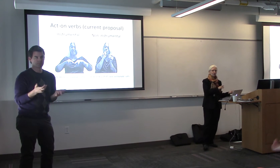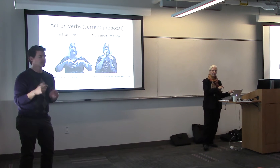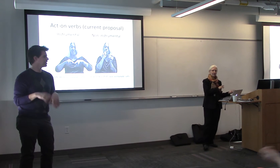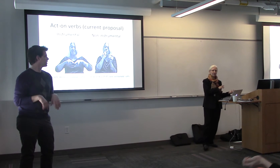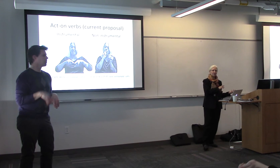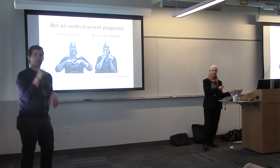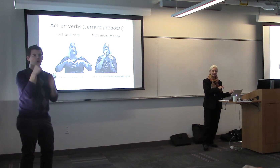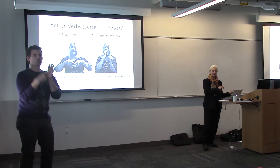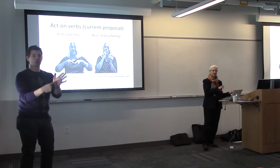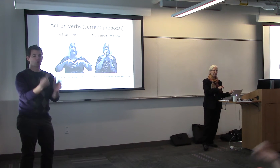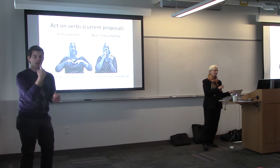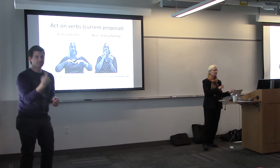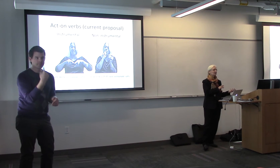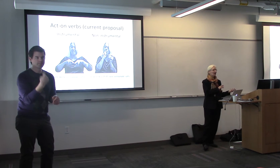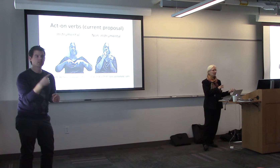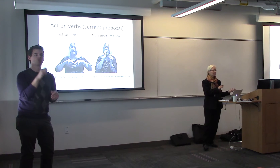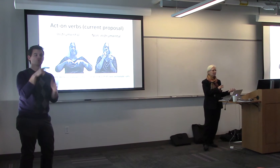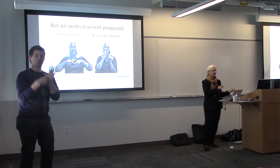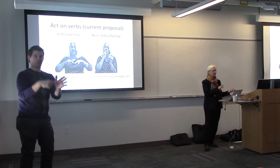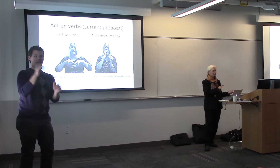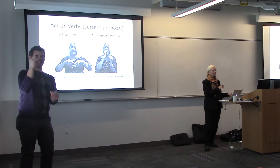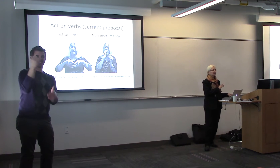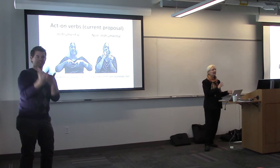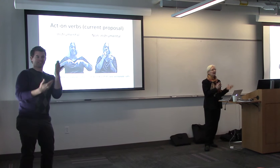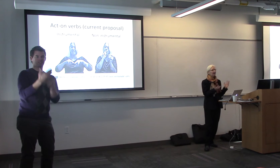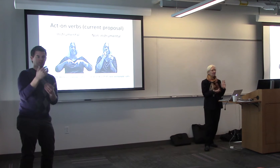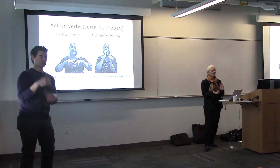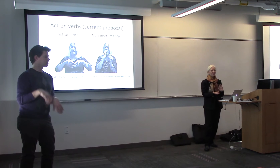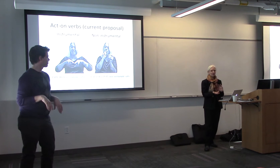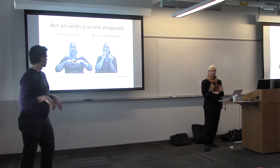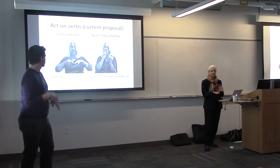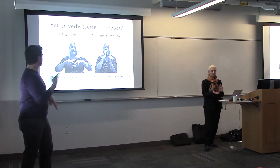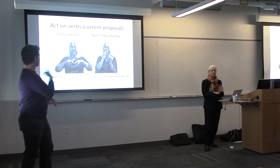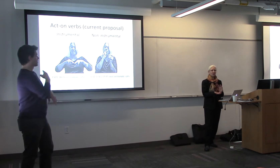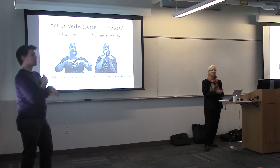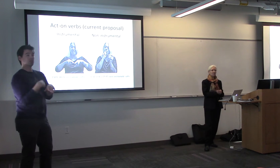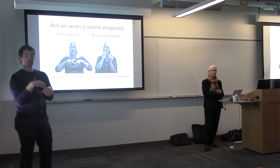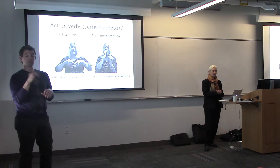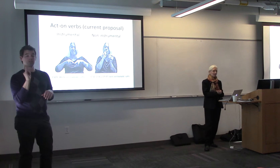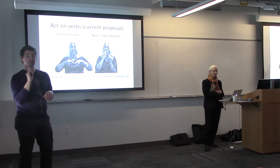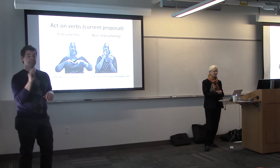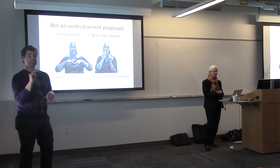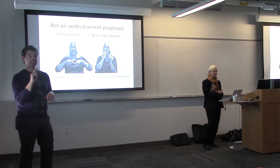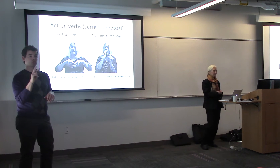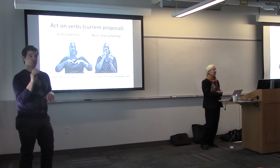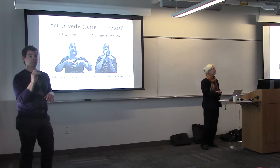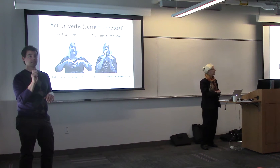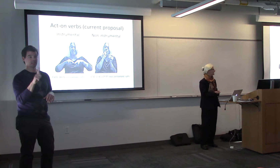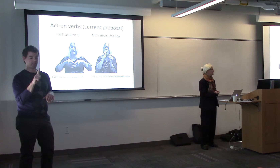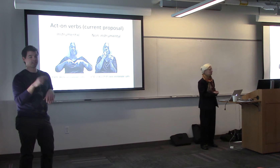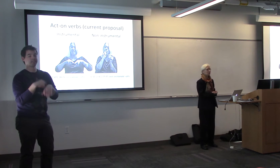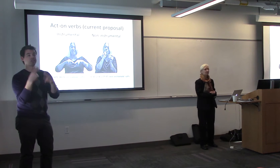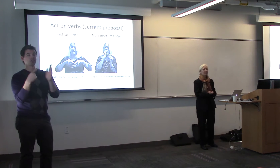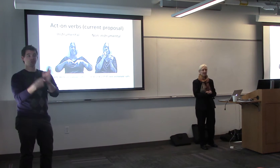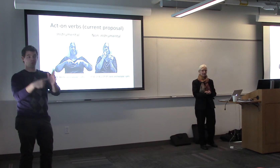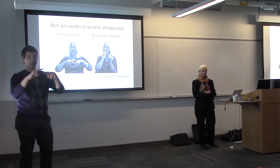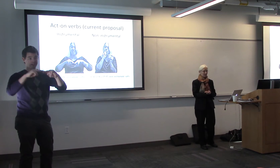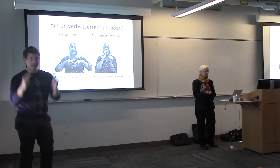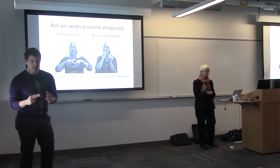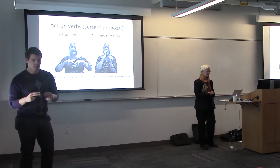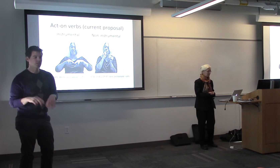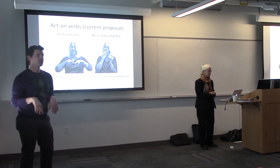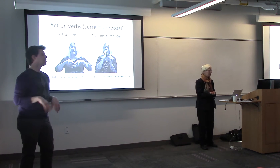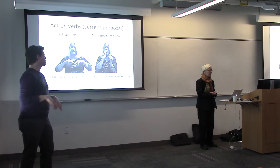the instrumental cases tend to use object handshakes, and the non-instrumental ones with the direct objects tend to use the